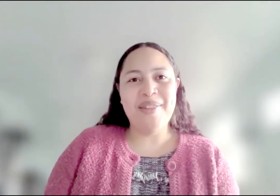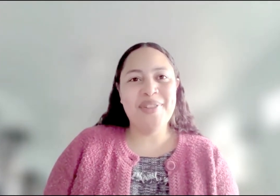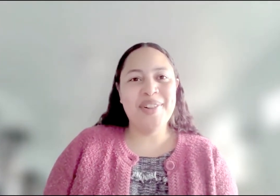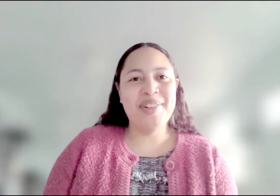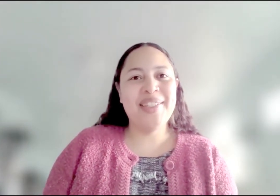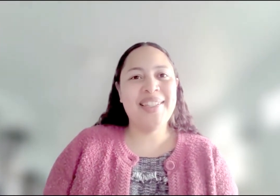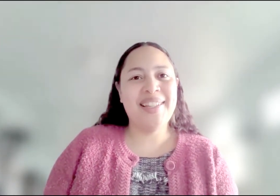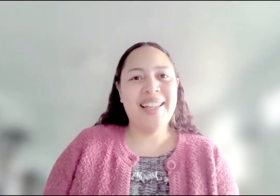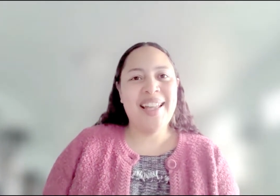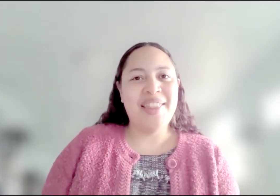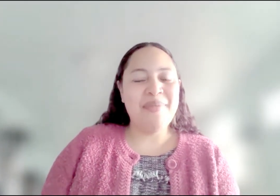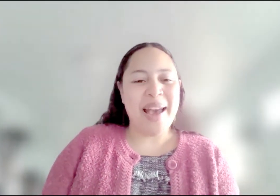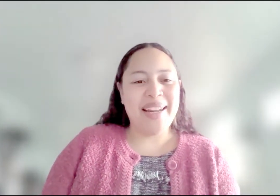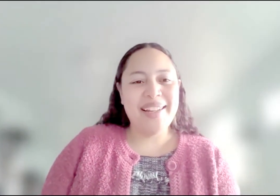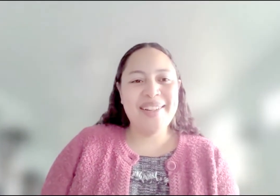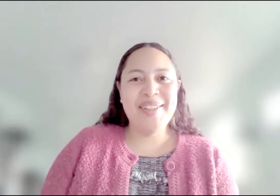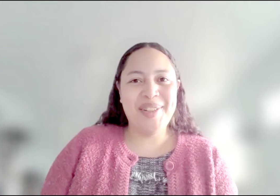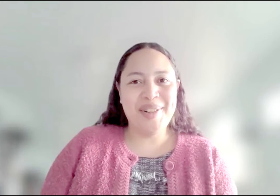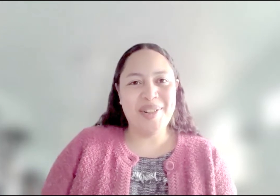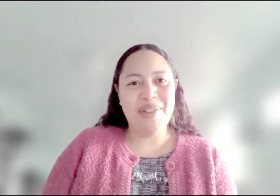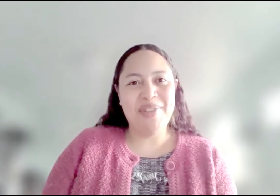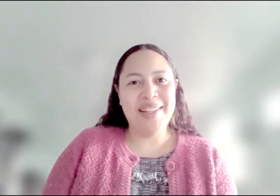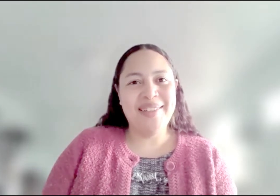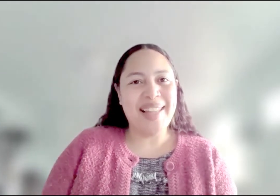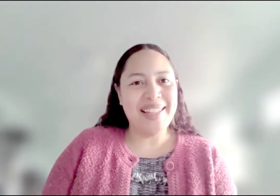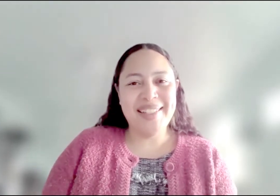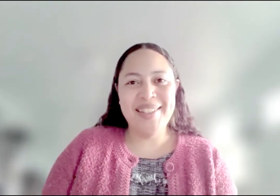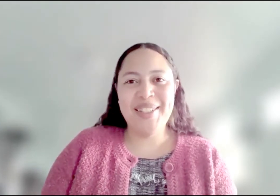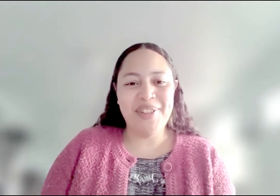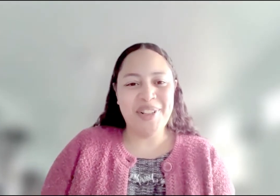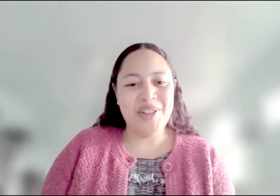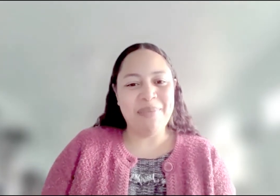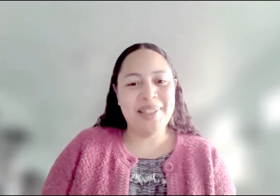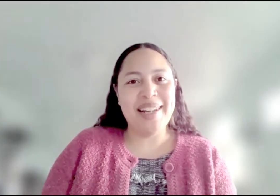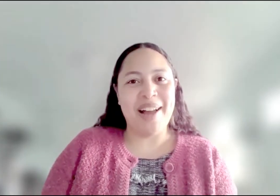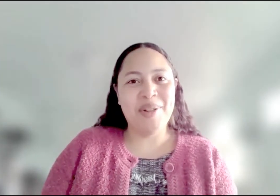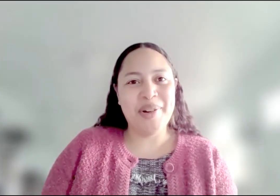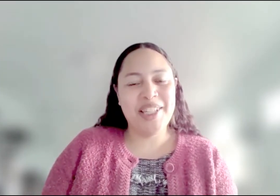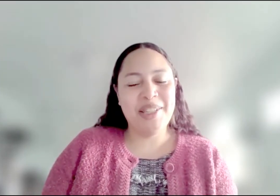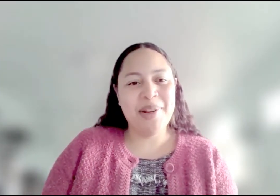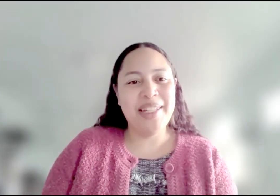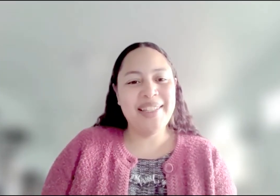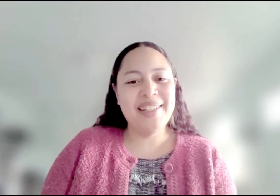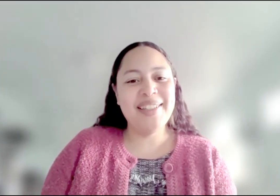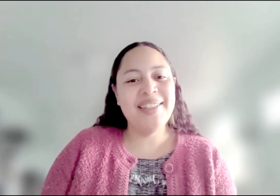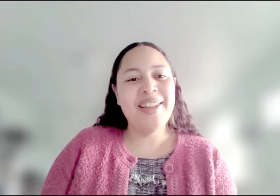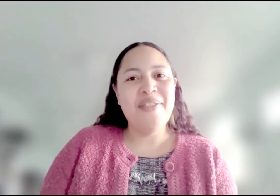program offers thematic, student-driven lessons, field trips, and outdoor